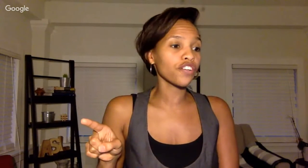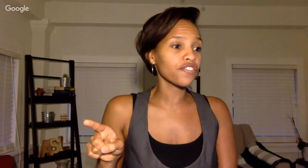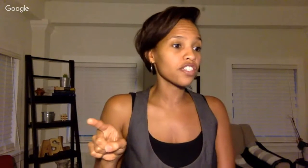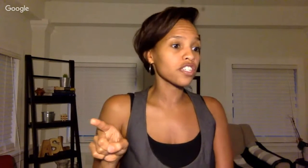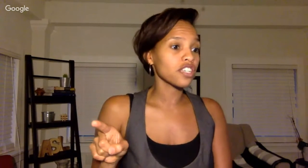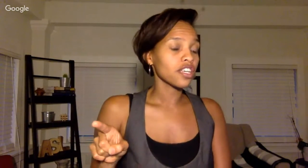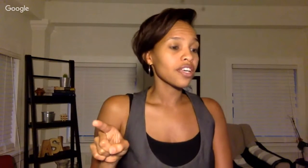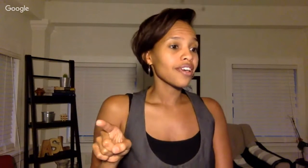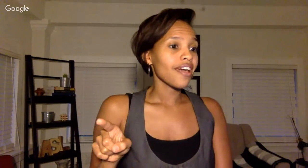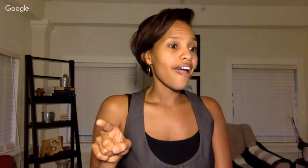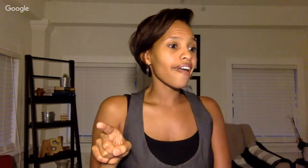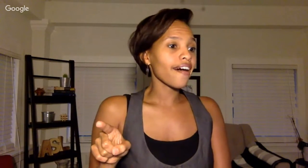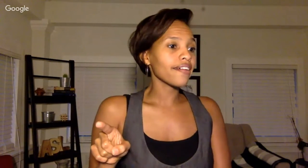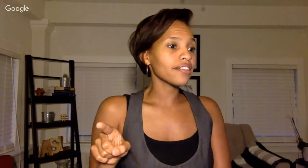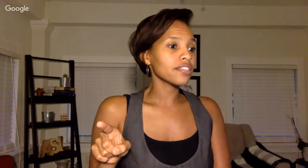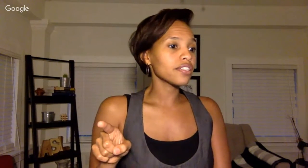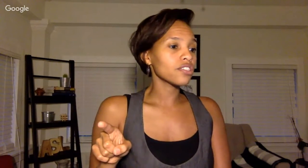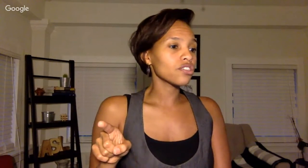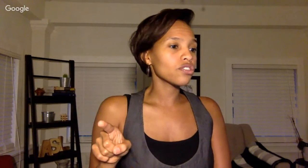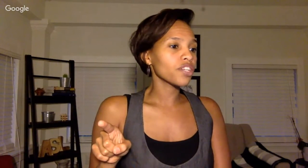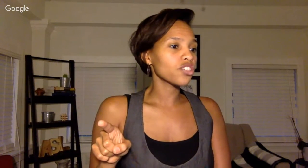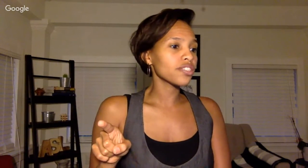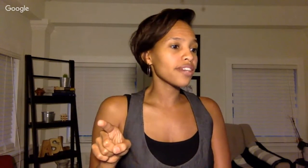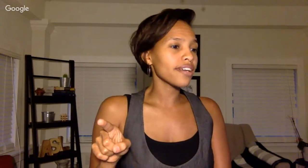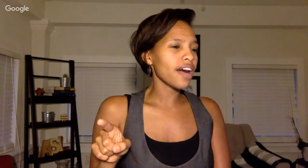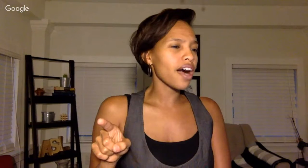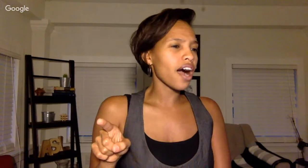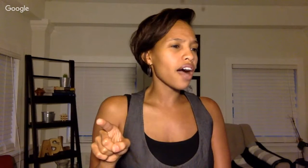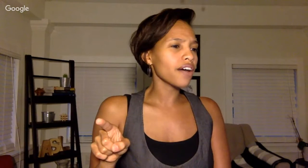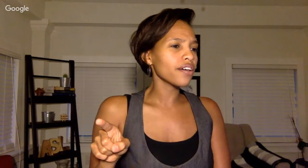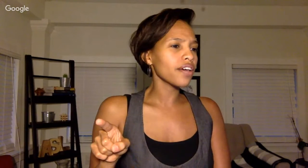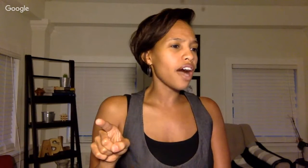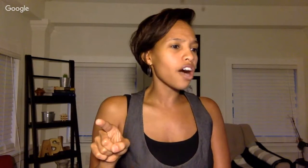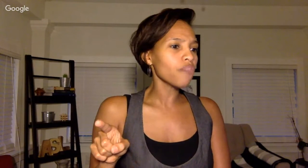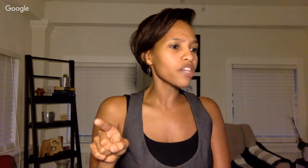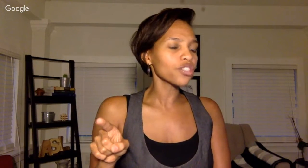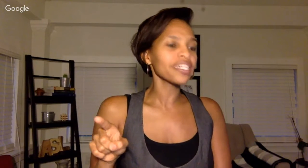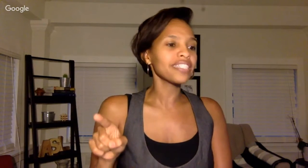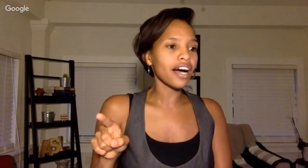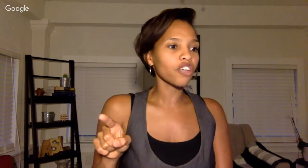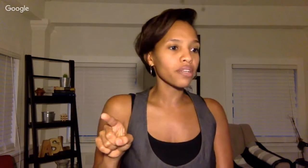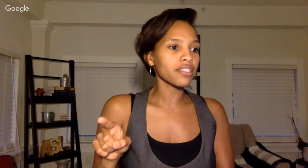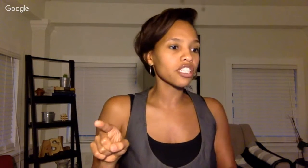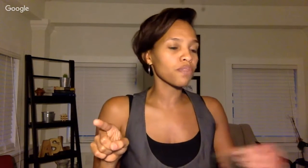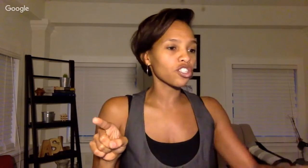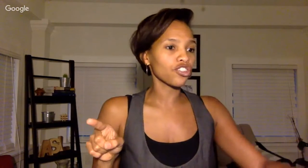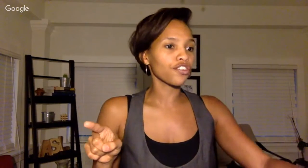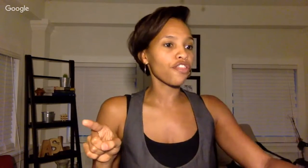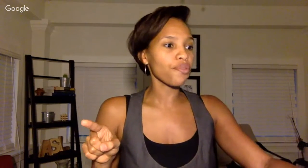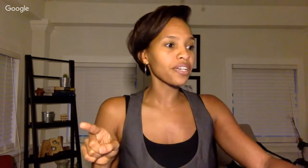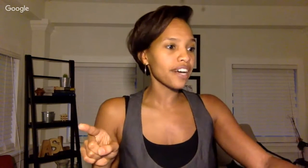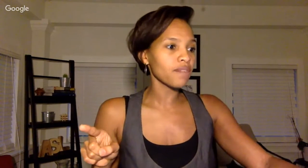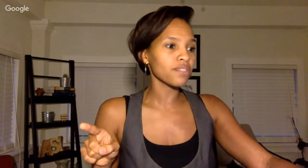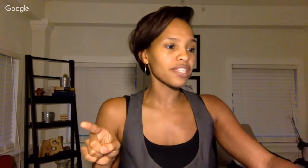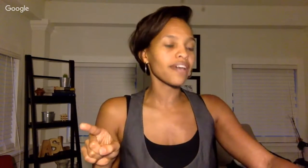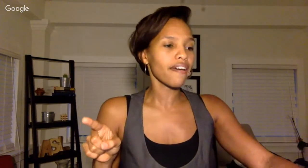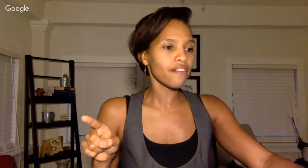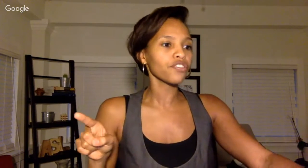shift. And wait, she said, I'll make sure he documents his blood sugar 3 times a day, every